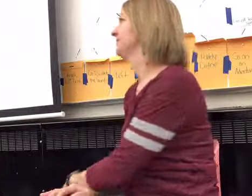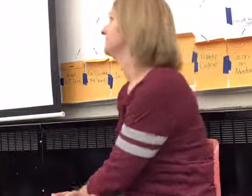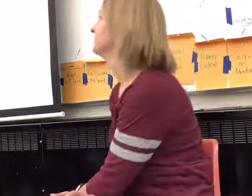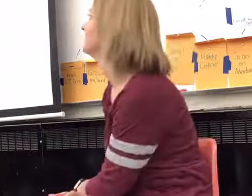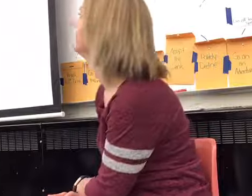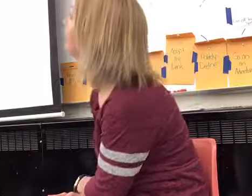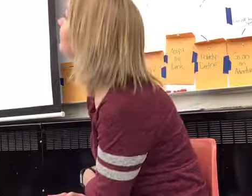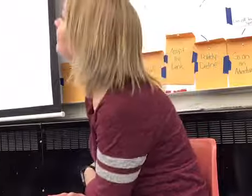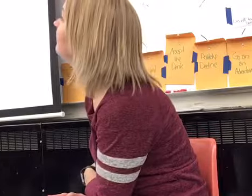is.